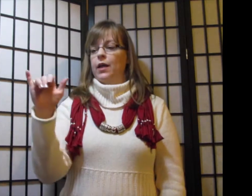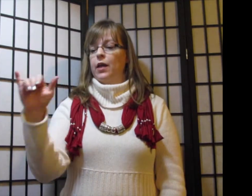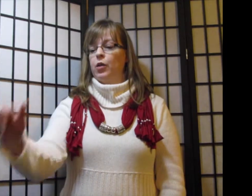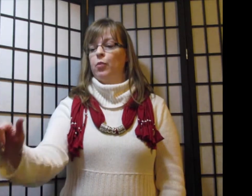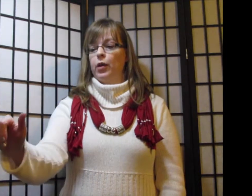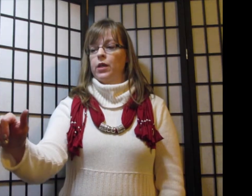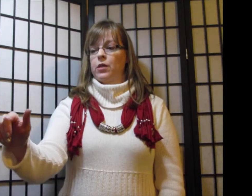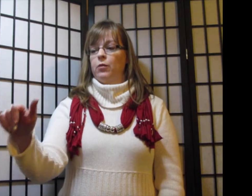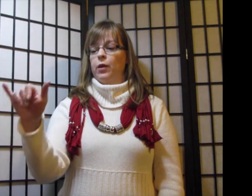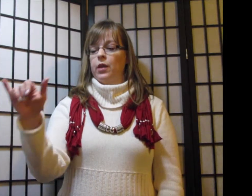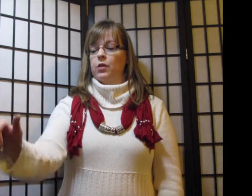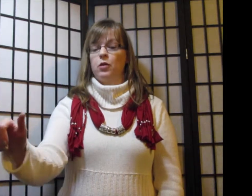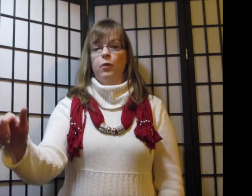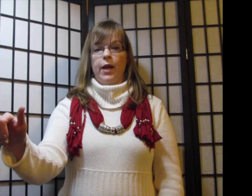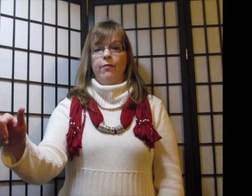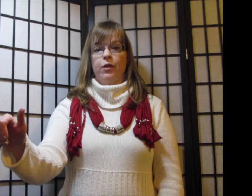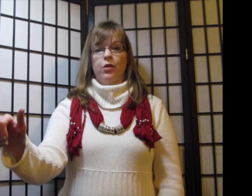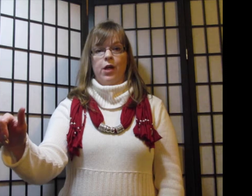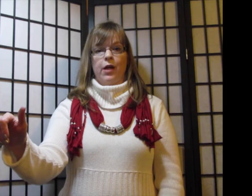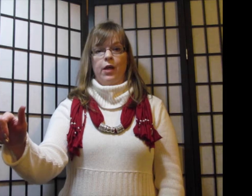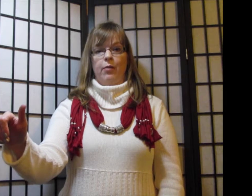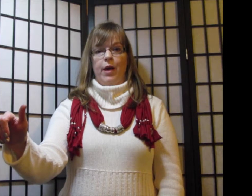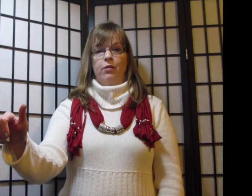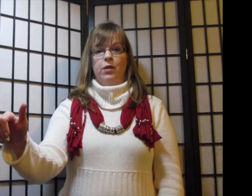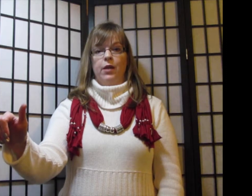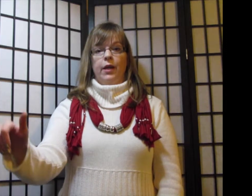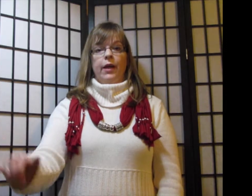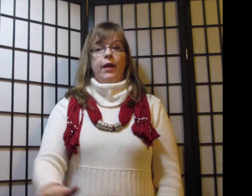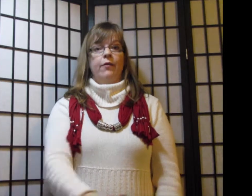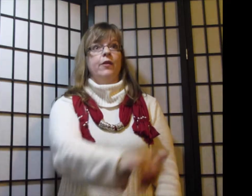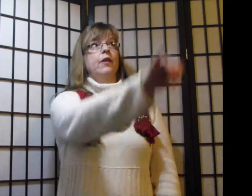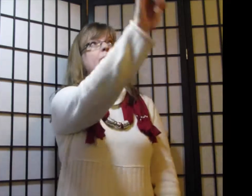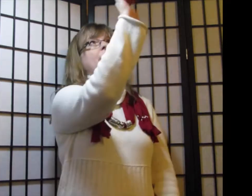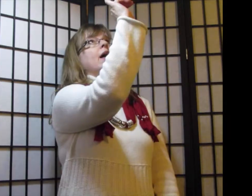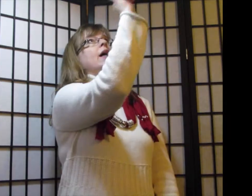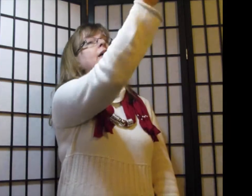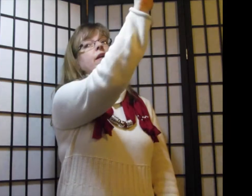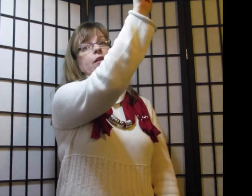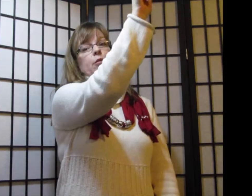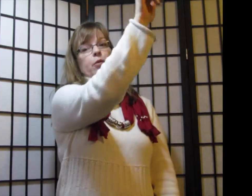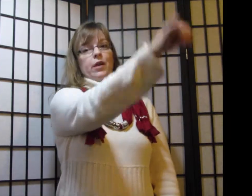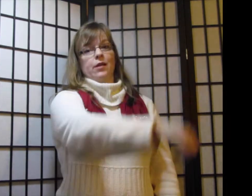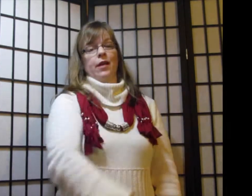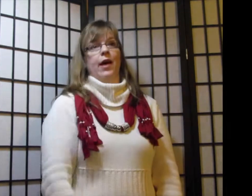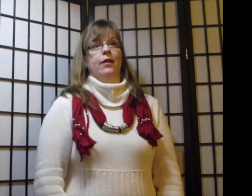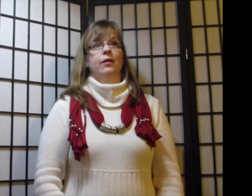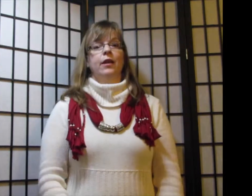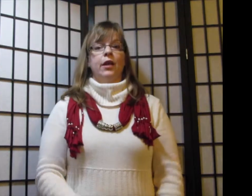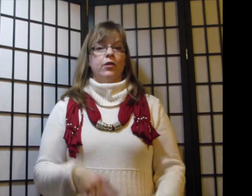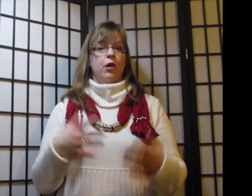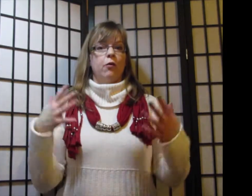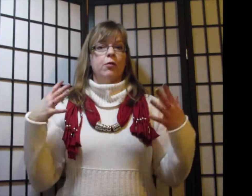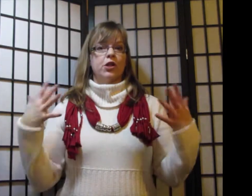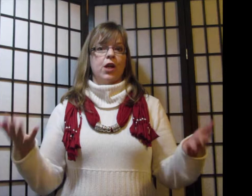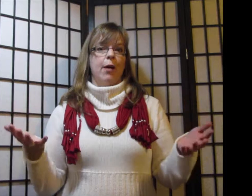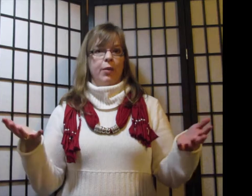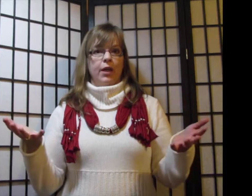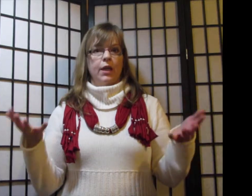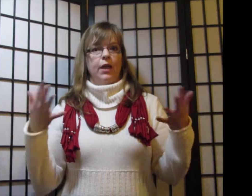and you point with it to whatever you're talking about. If it's up high, you'll point to that. So if we were shopping in